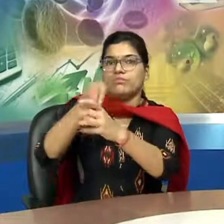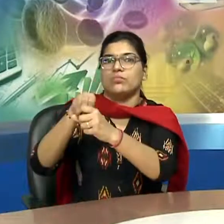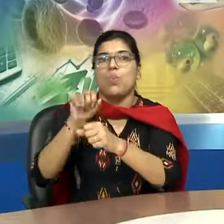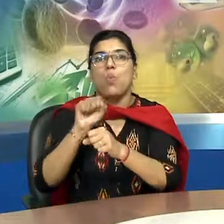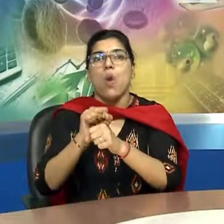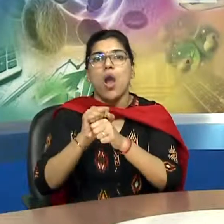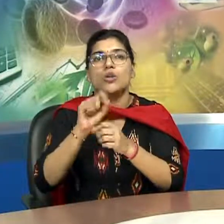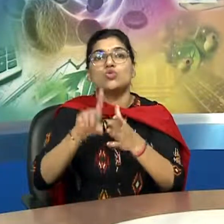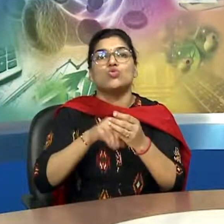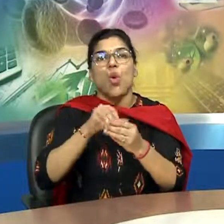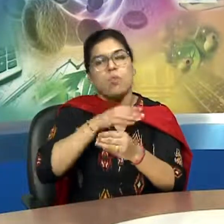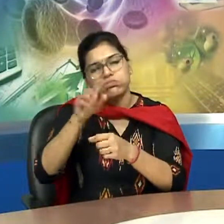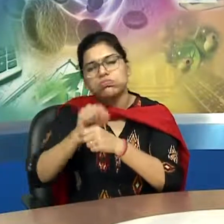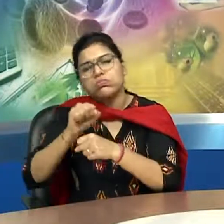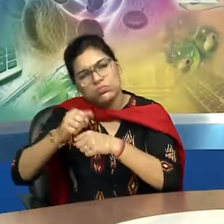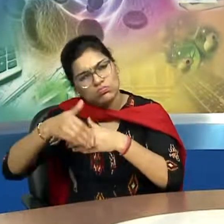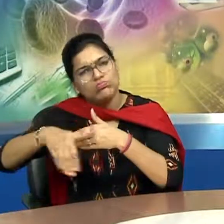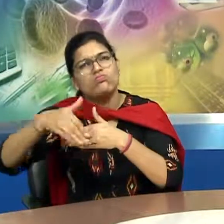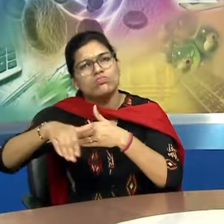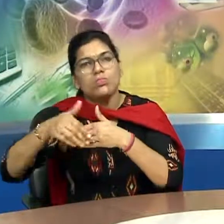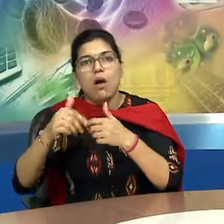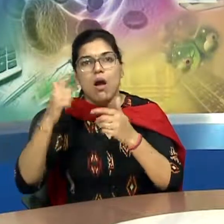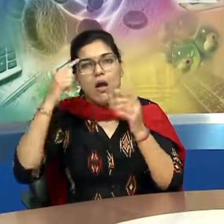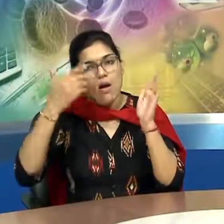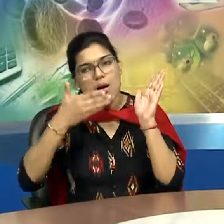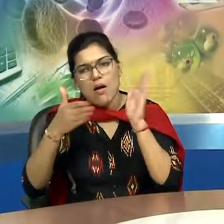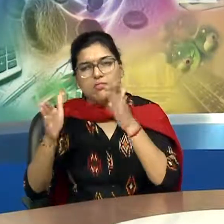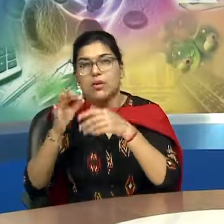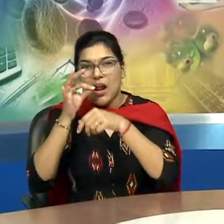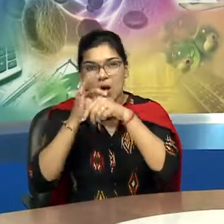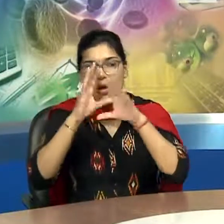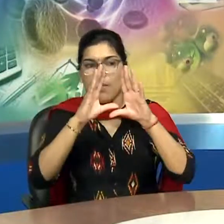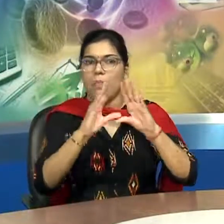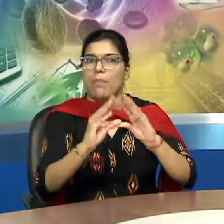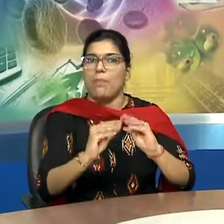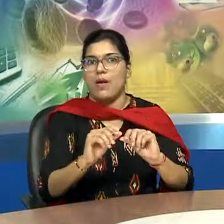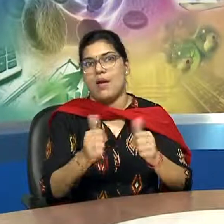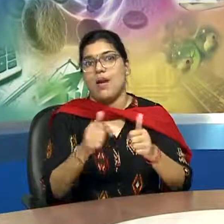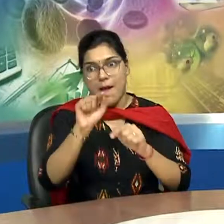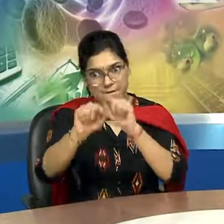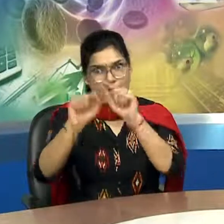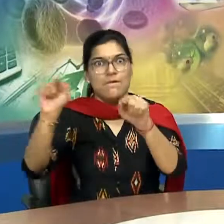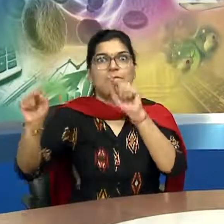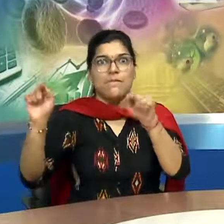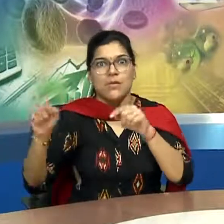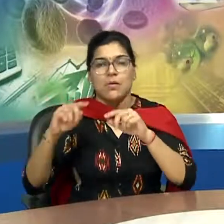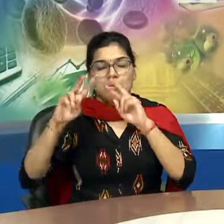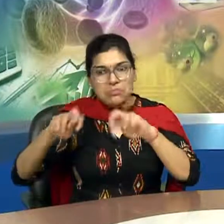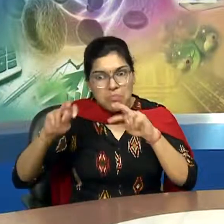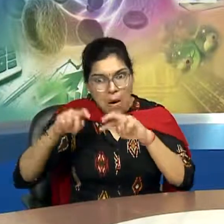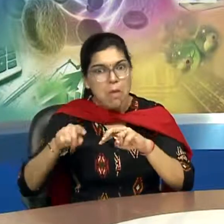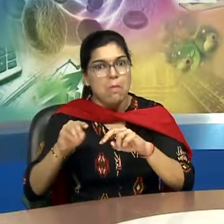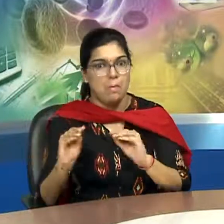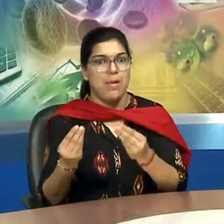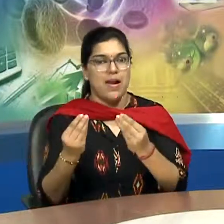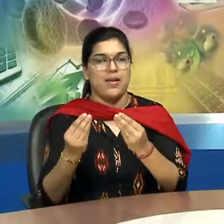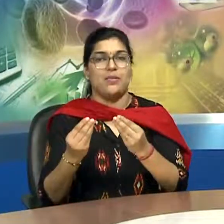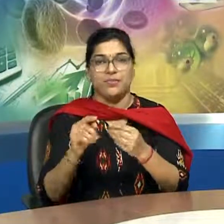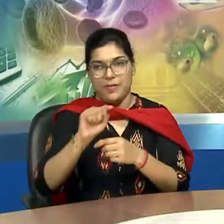get back to a normal life and start their work as a normal person. So there